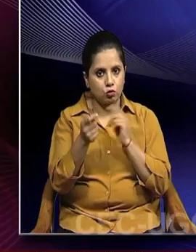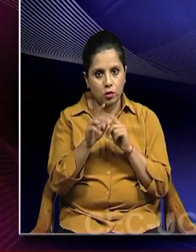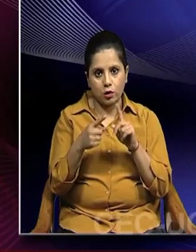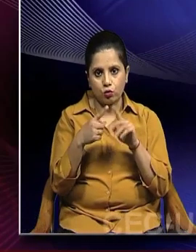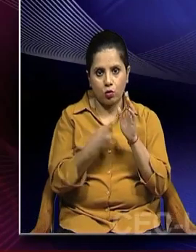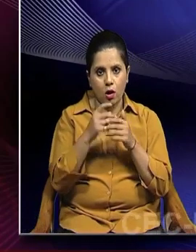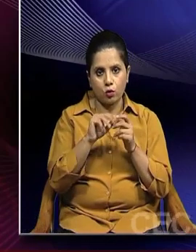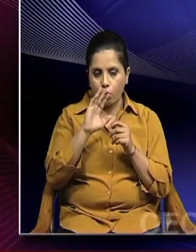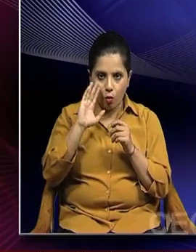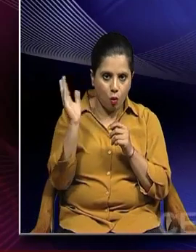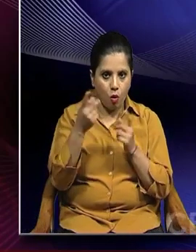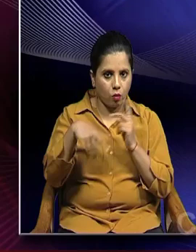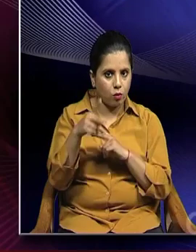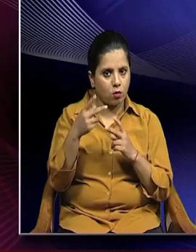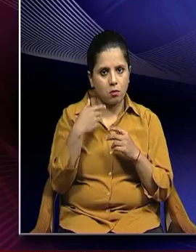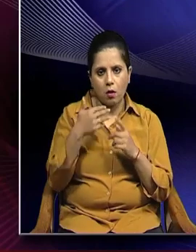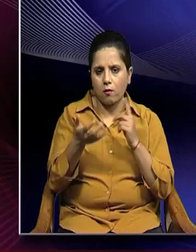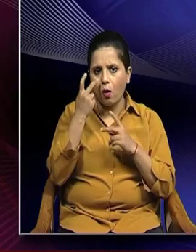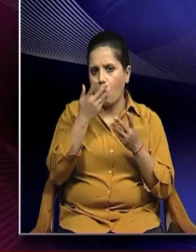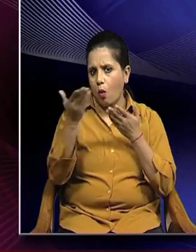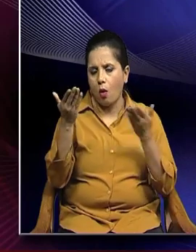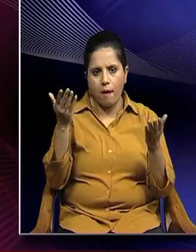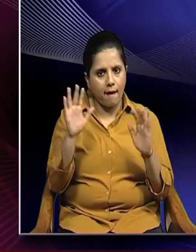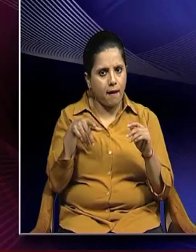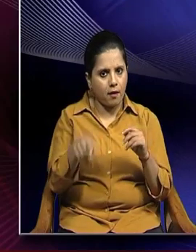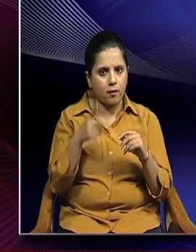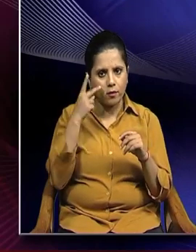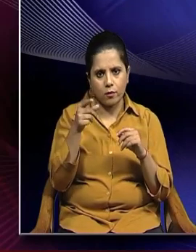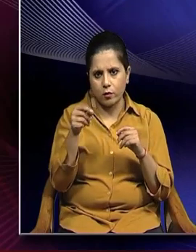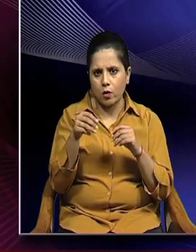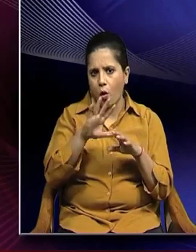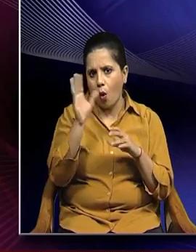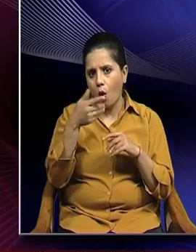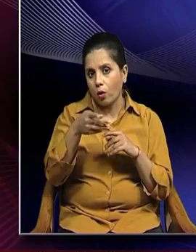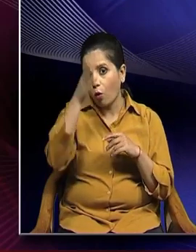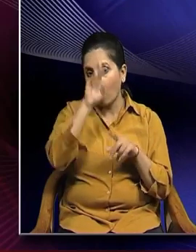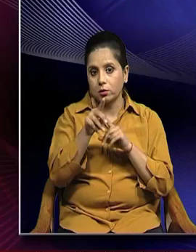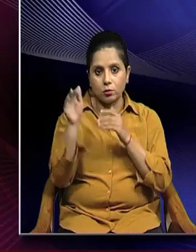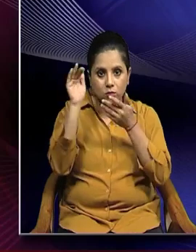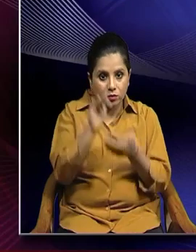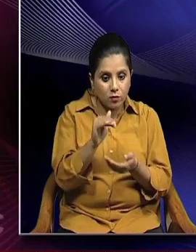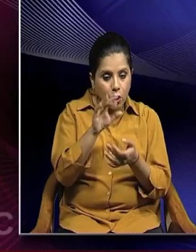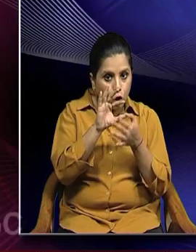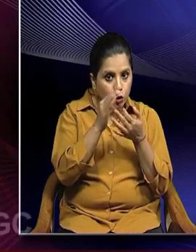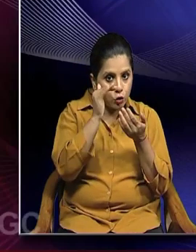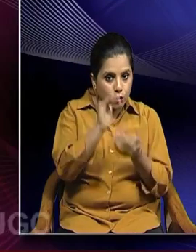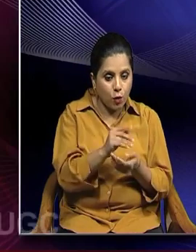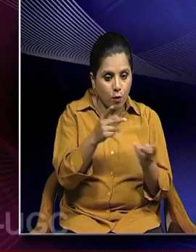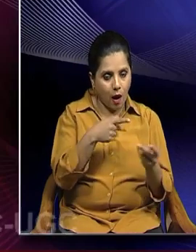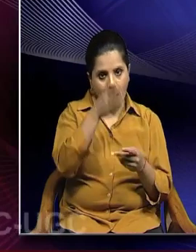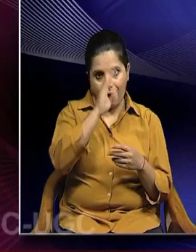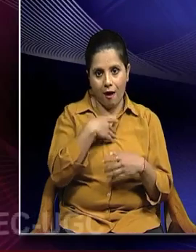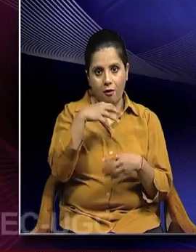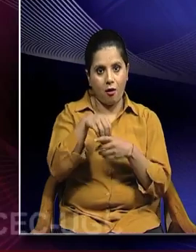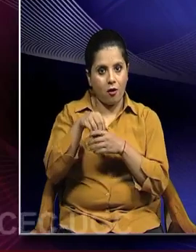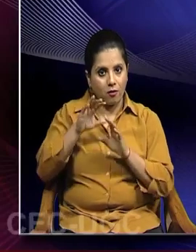human activities. We are finding everyone to be a miniature of Almighty. We find presence of